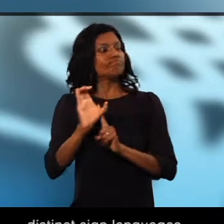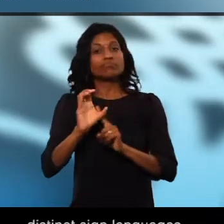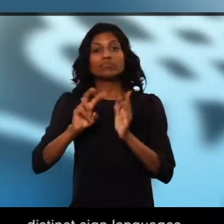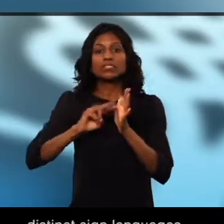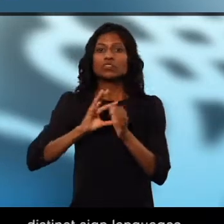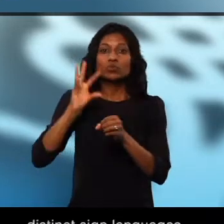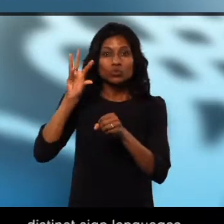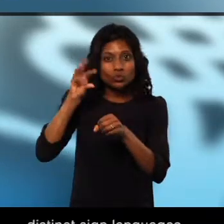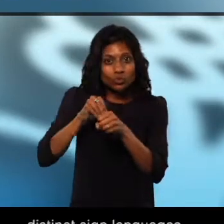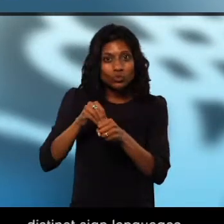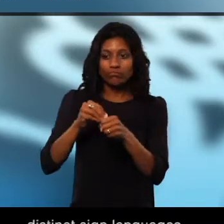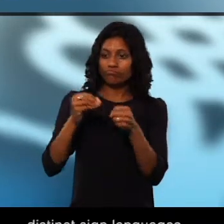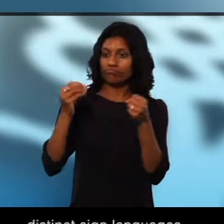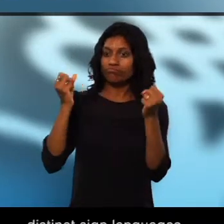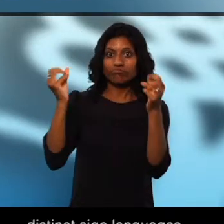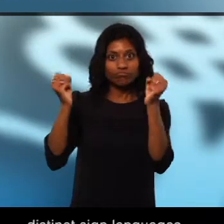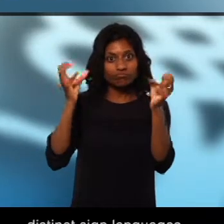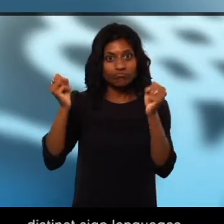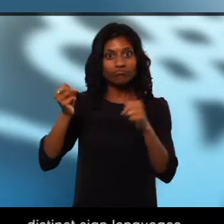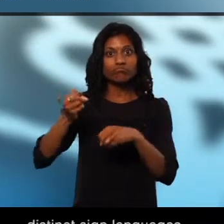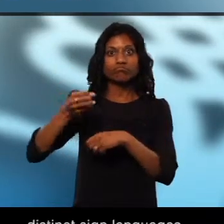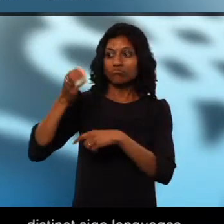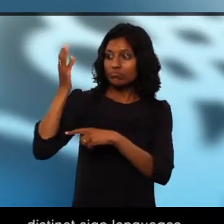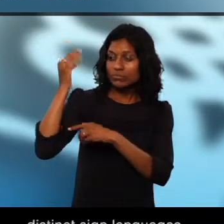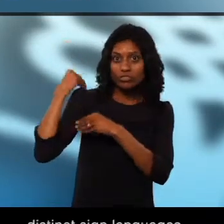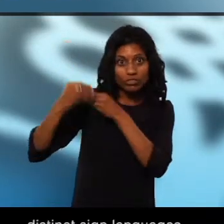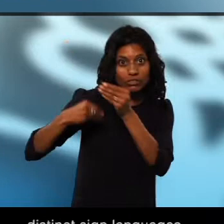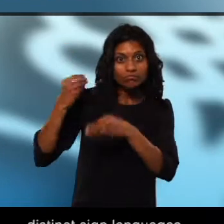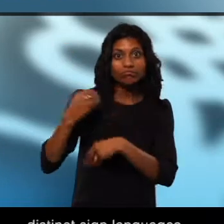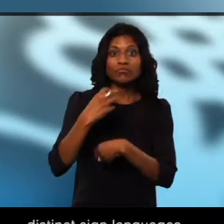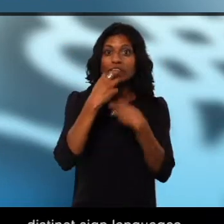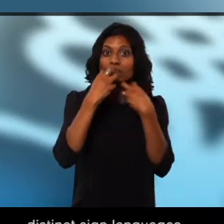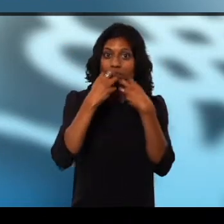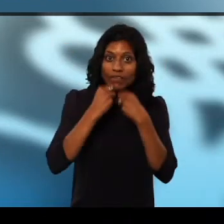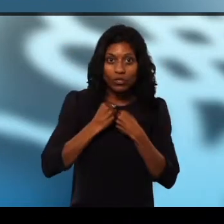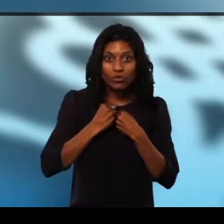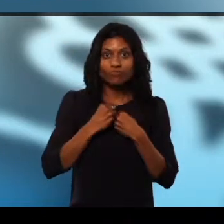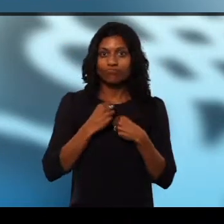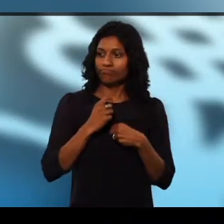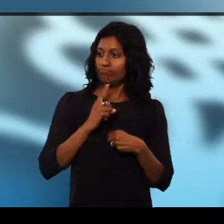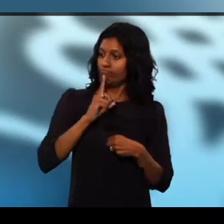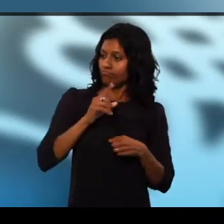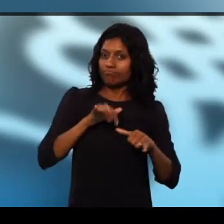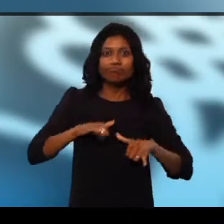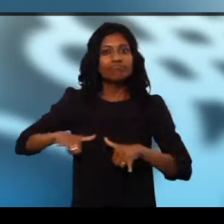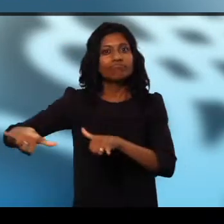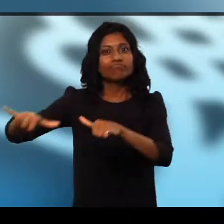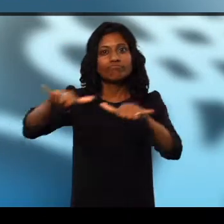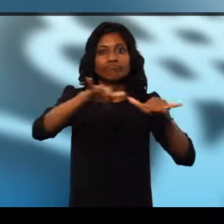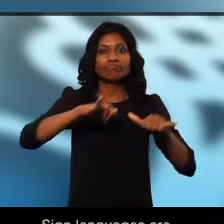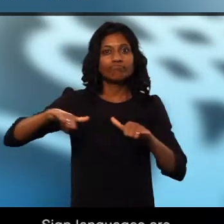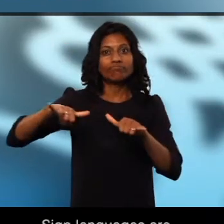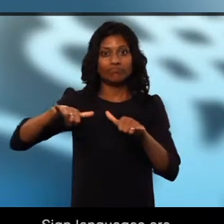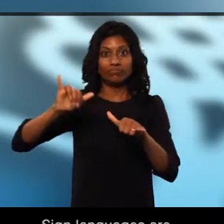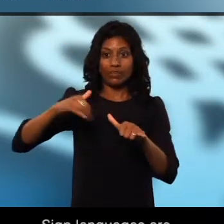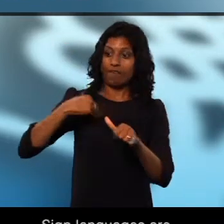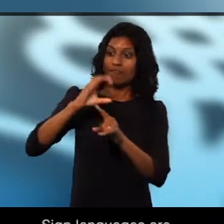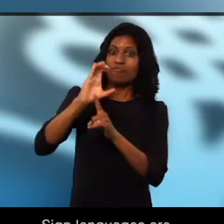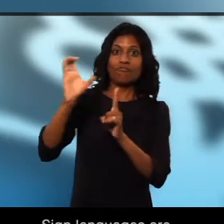sign languages, traditions, values, histories, aesthetics, and norms. Sign languages are regionally